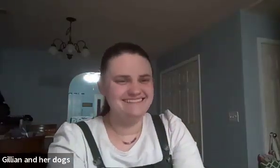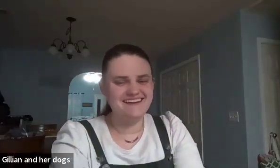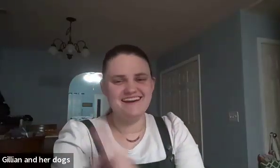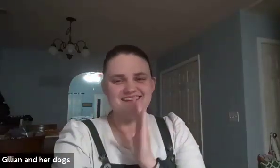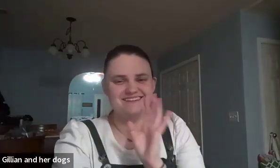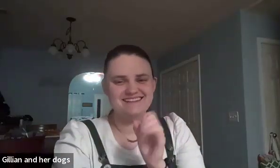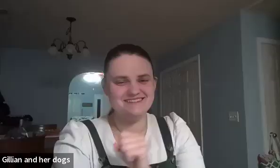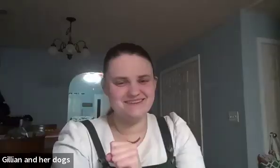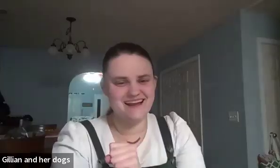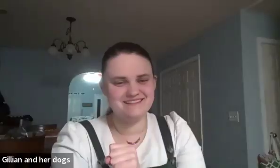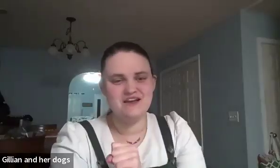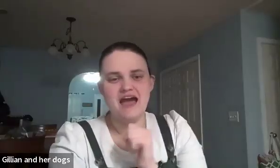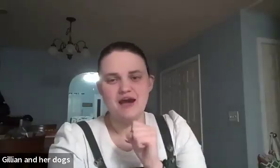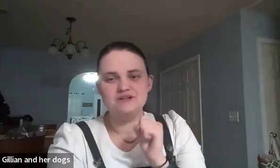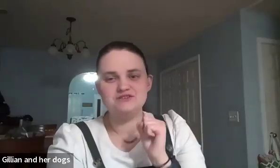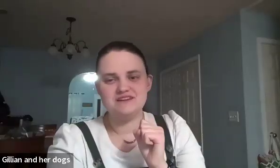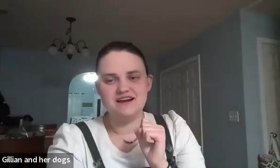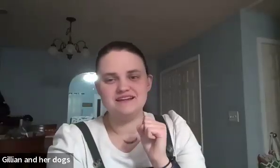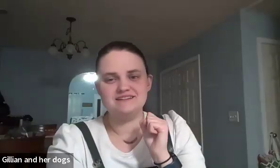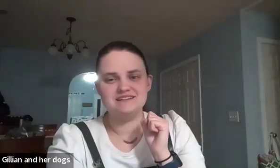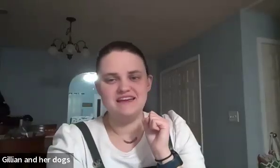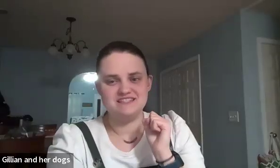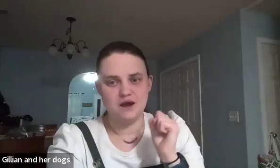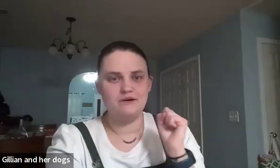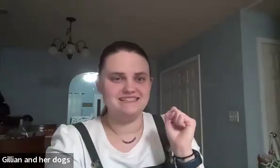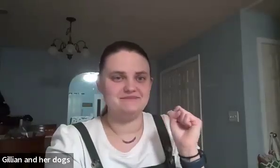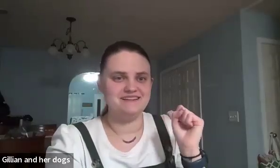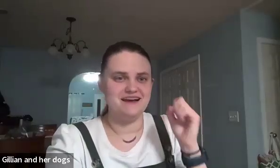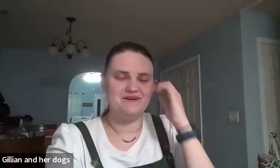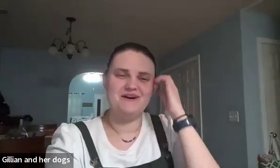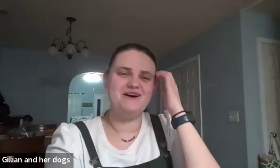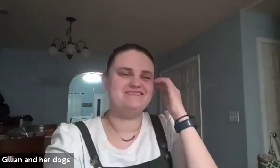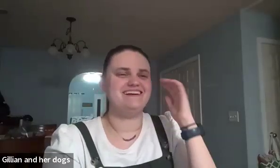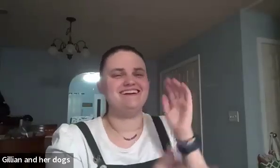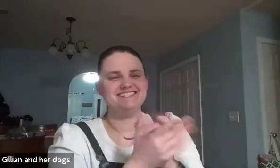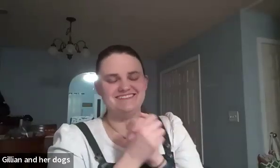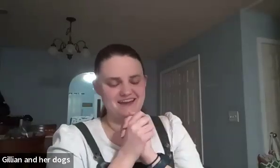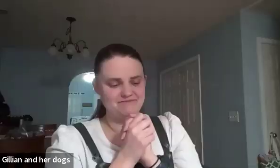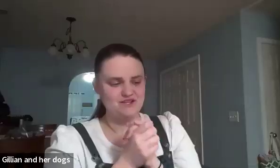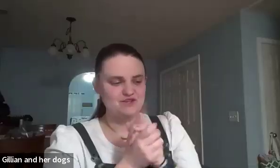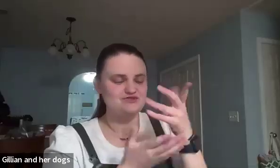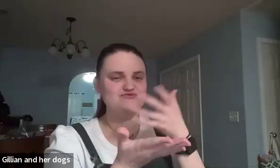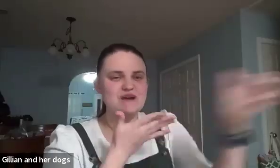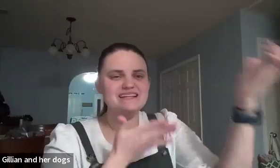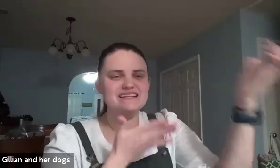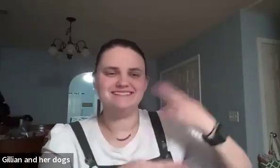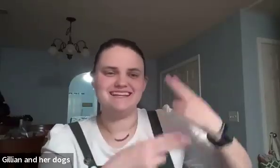Ha! Okay, I'm sorry. I saw someone ask, how would you sign stop wasting my time? Oh my gosh. Okay. You waste